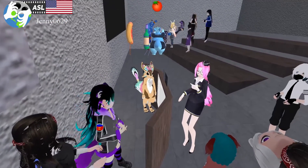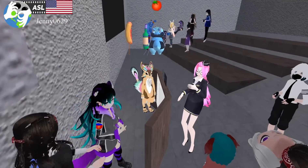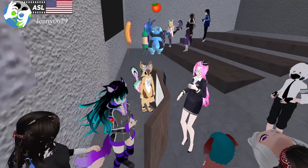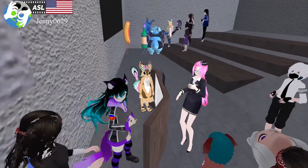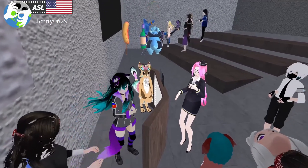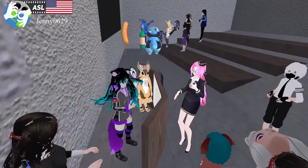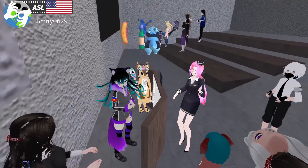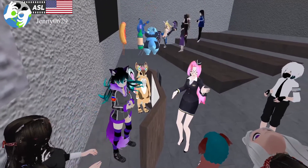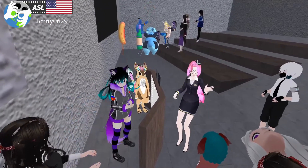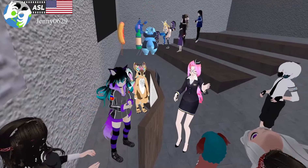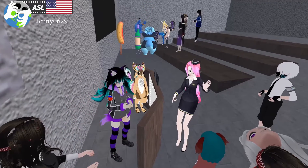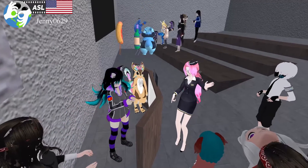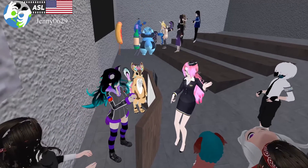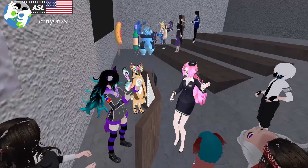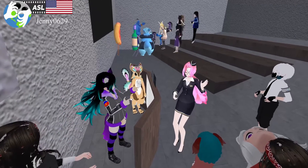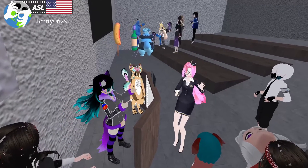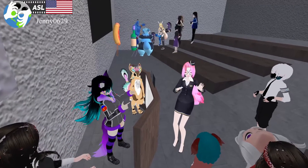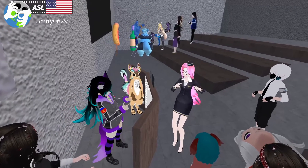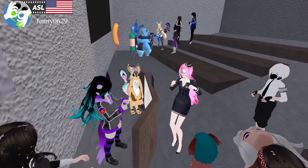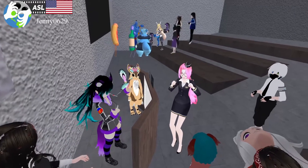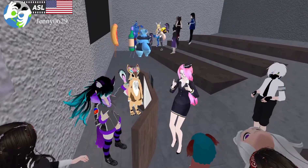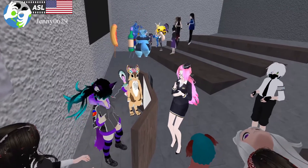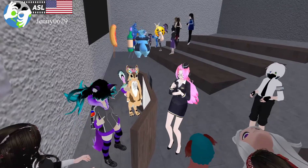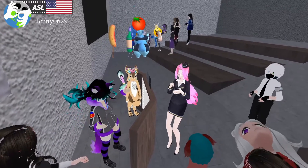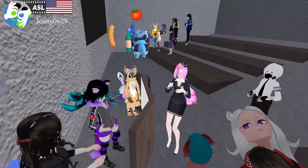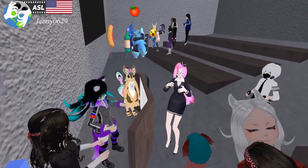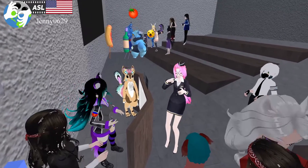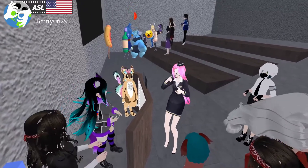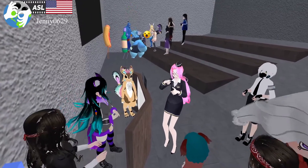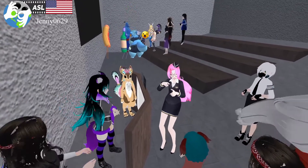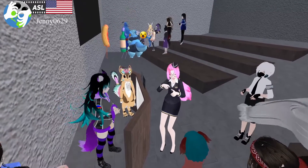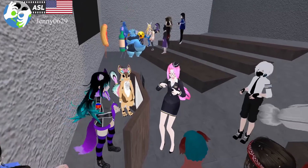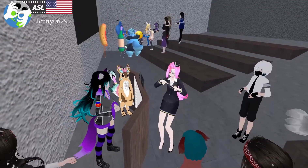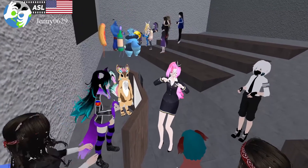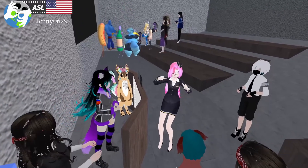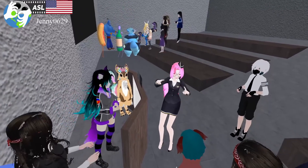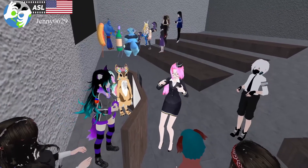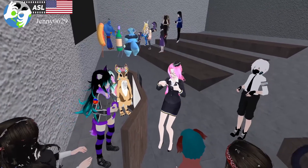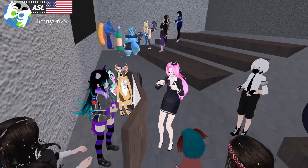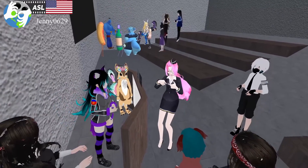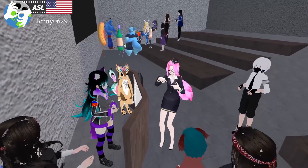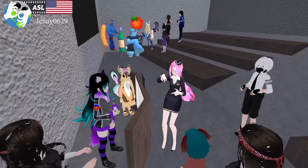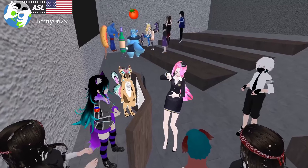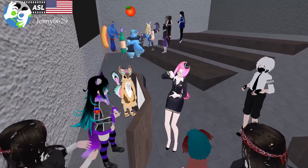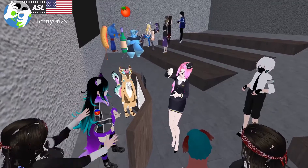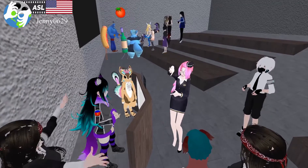could, so before they come in, you could say, "Oh, we have this cake, and it's like, it's really big. It's got